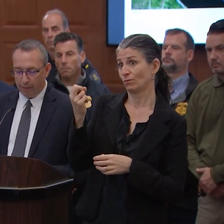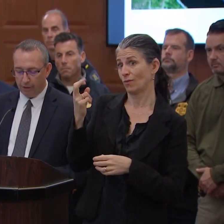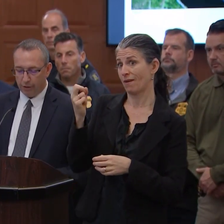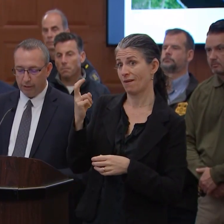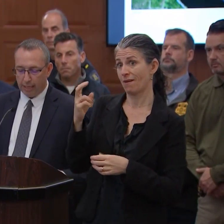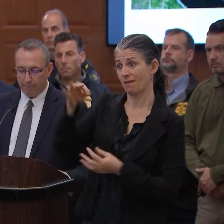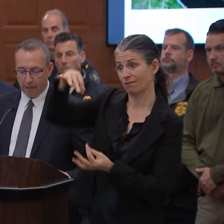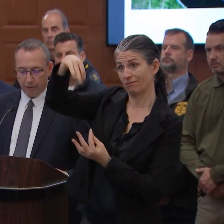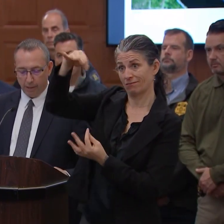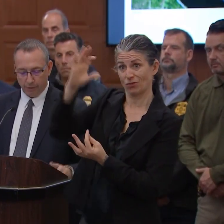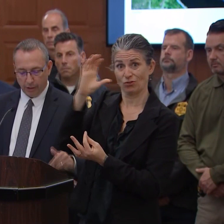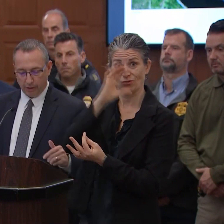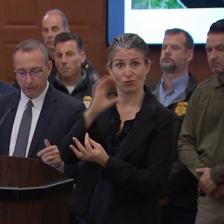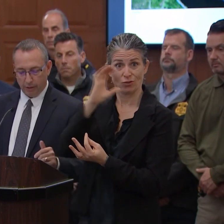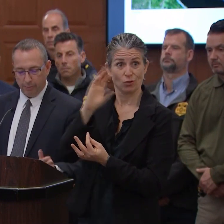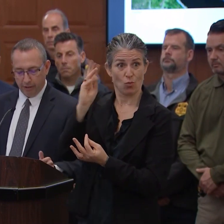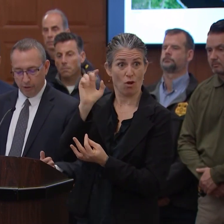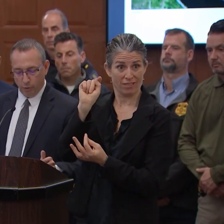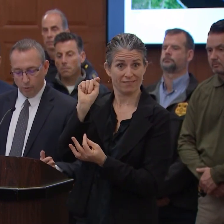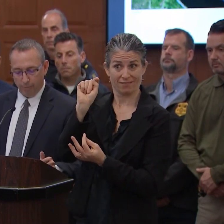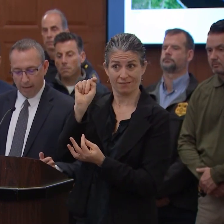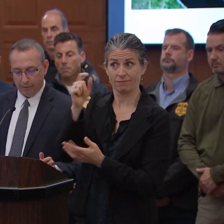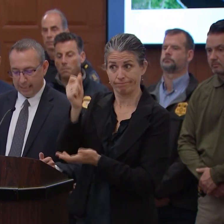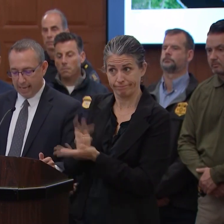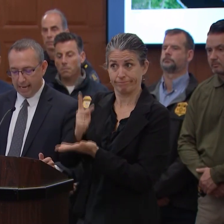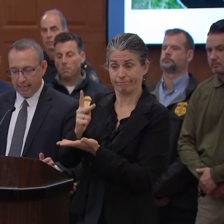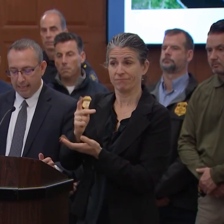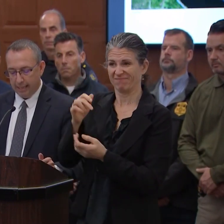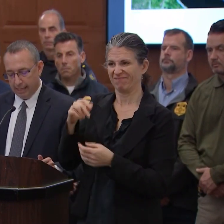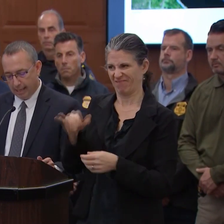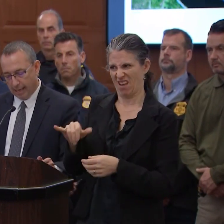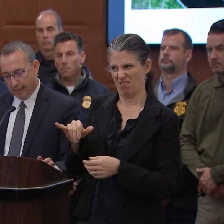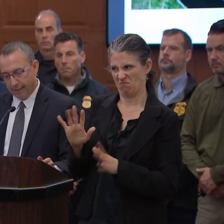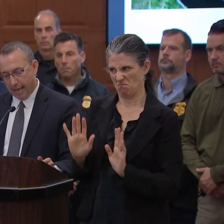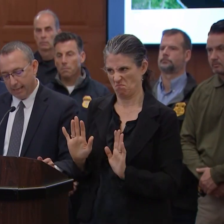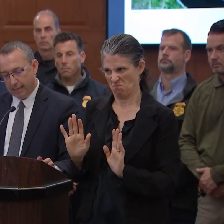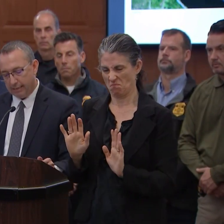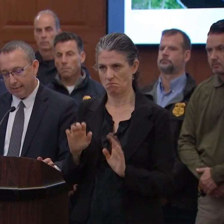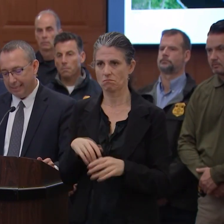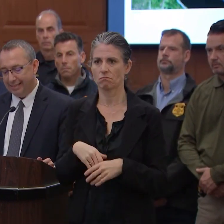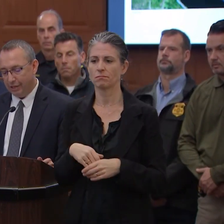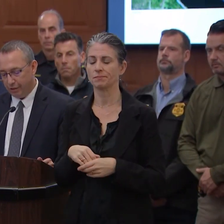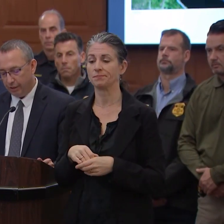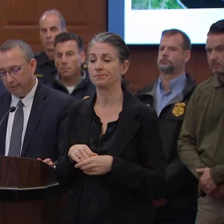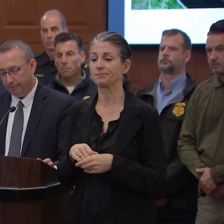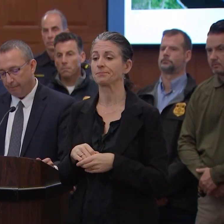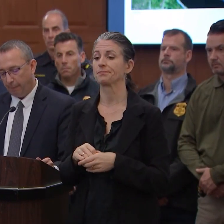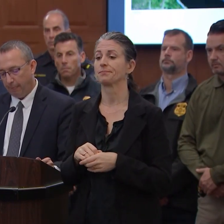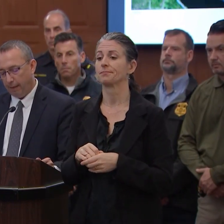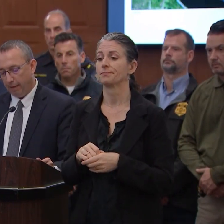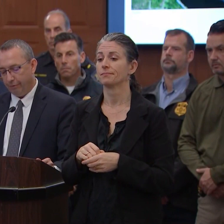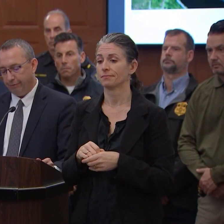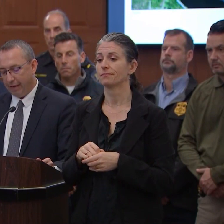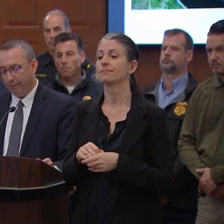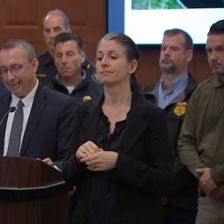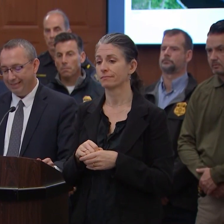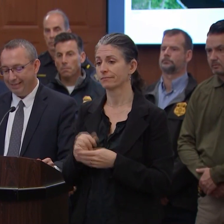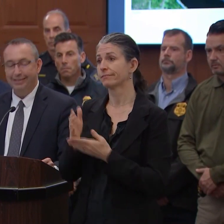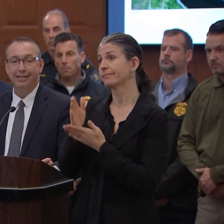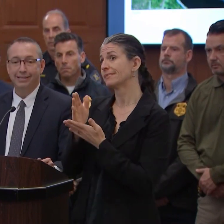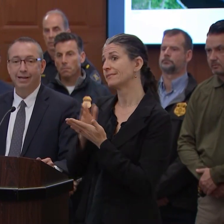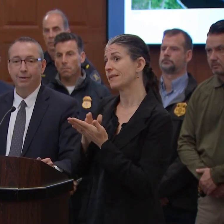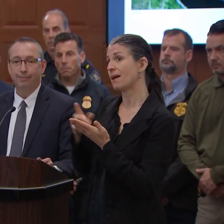additional information that I mentioned I was going to speak to you about today, and that is the addition of a